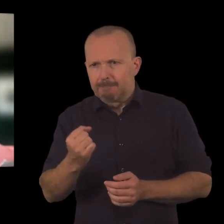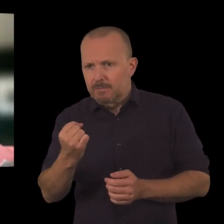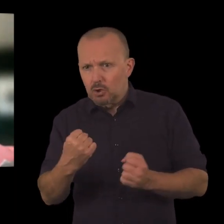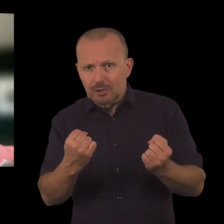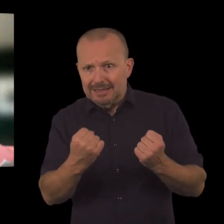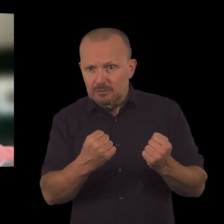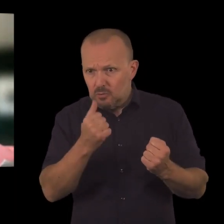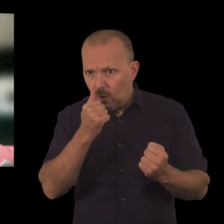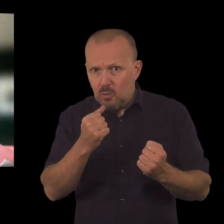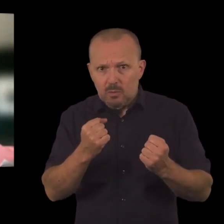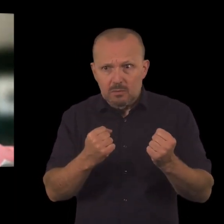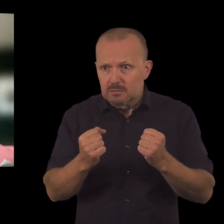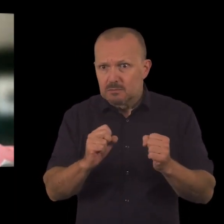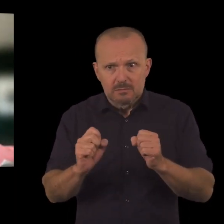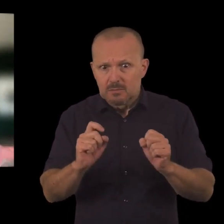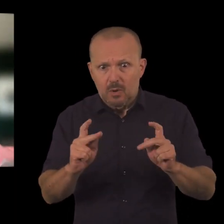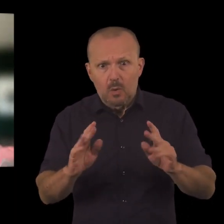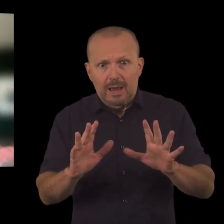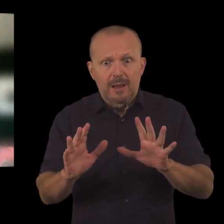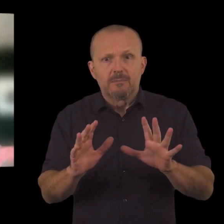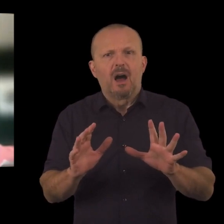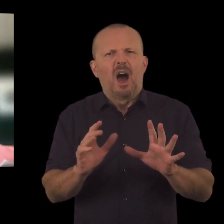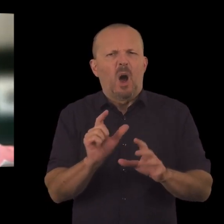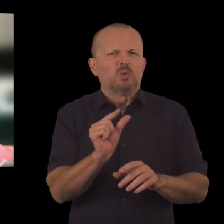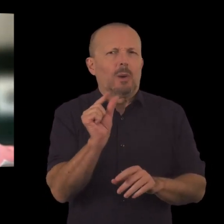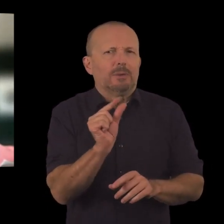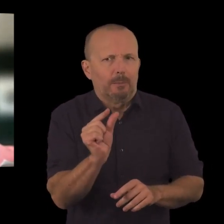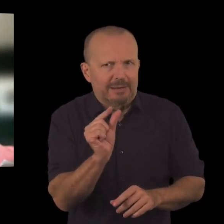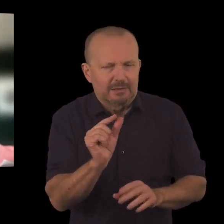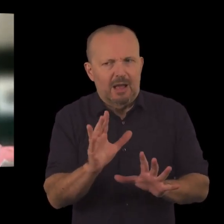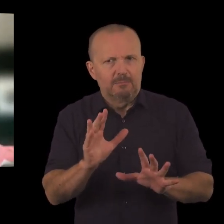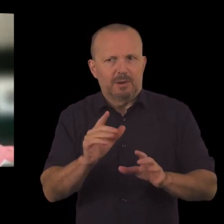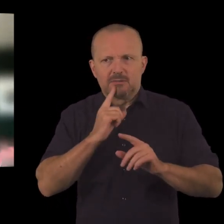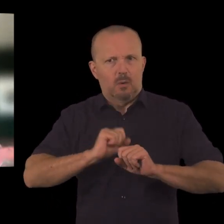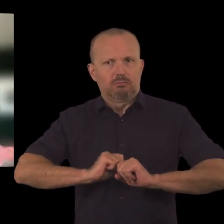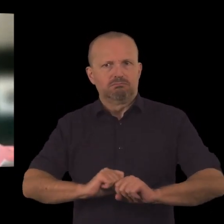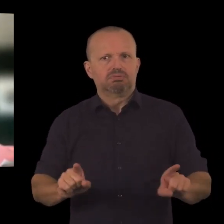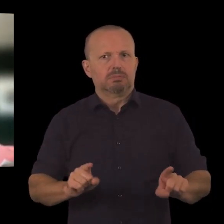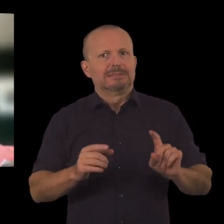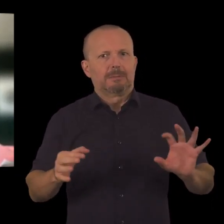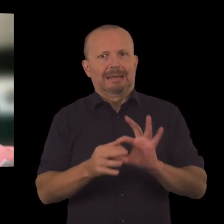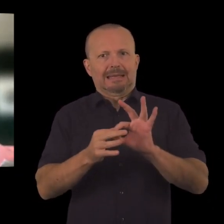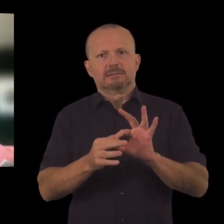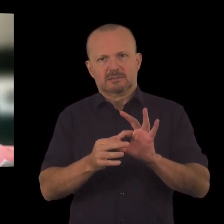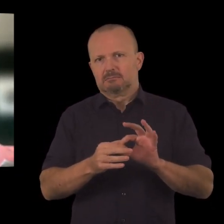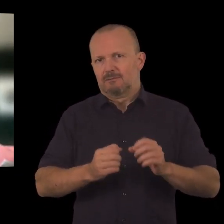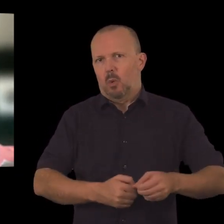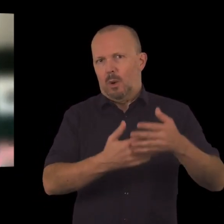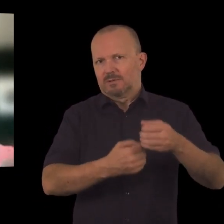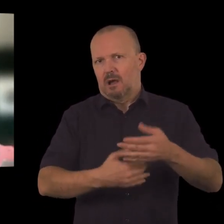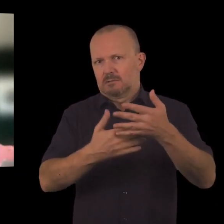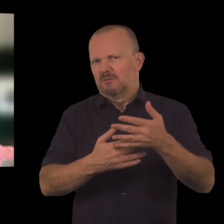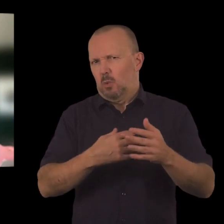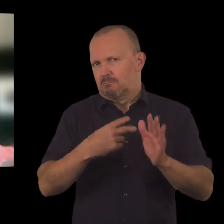Part of this is based on the principles of a technique called the theatre of the oppressed, which do either of you